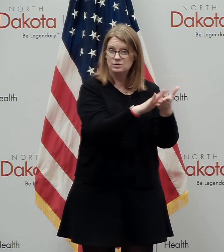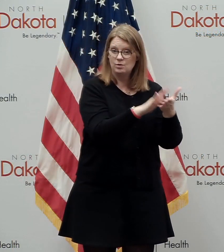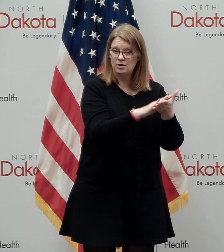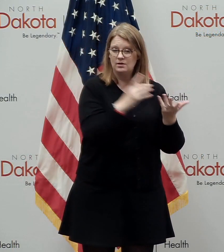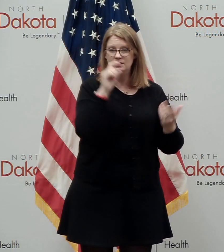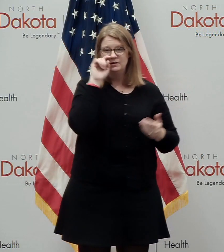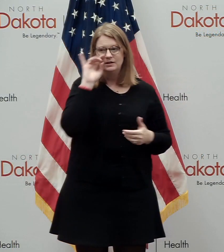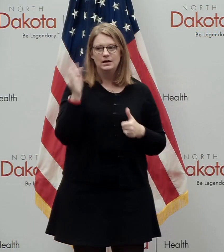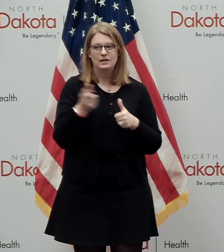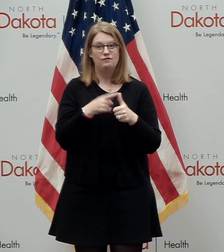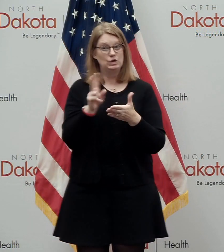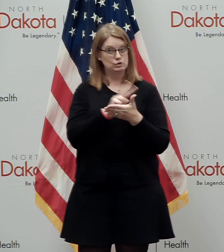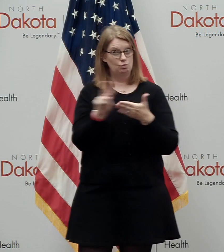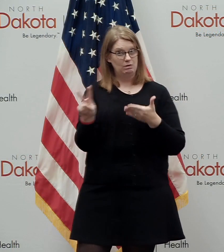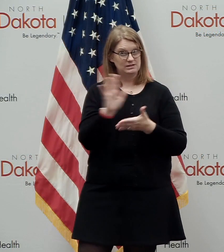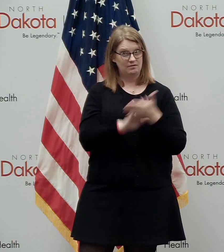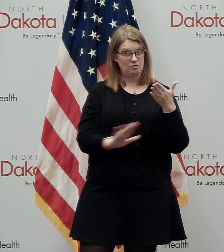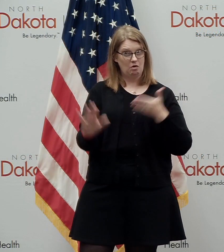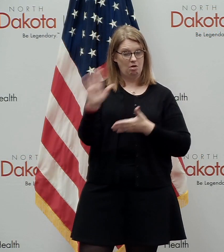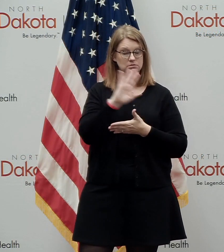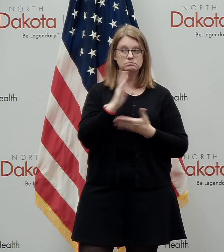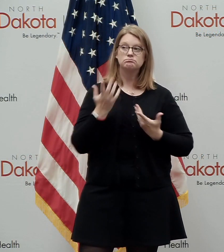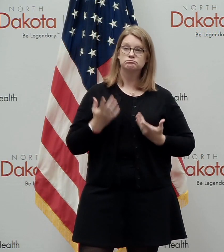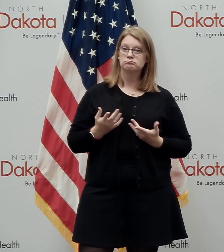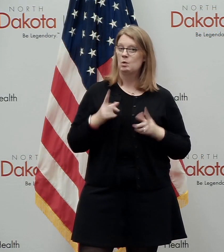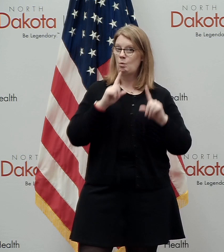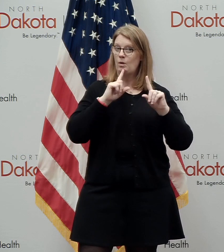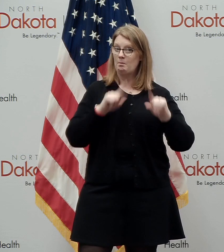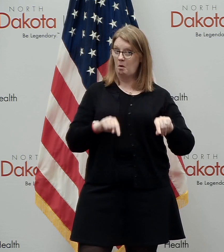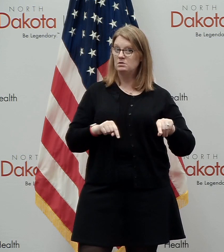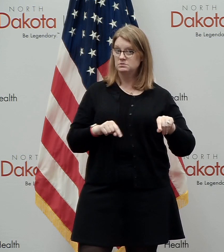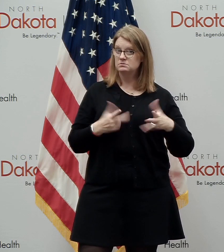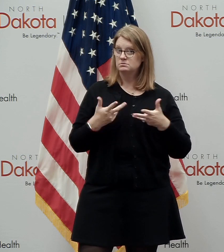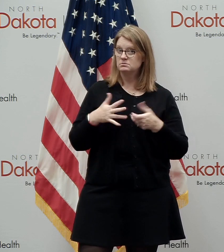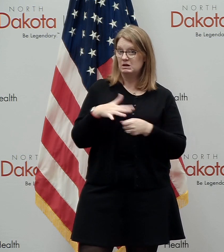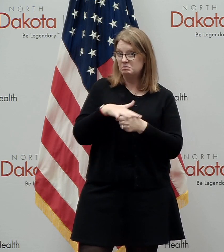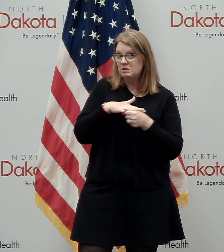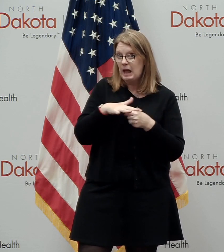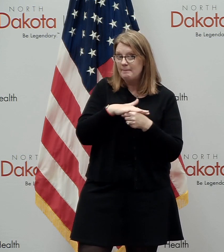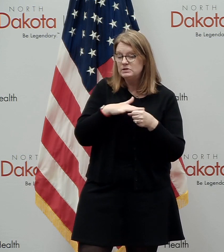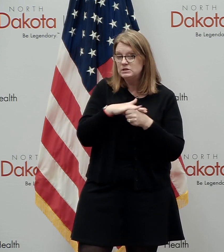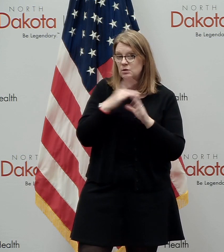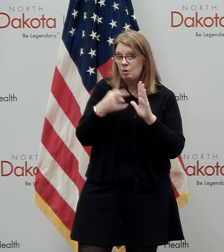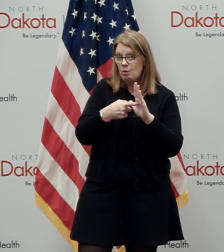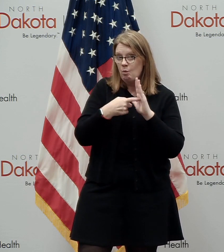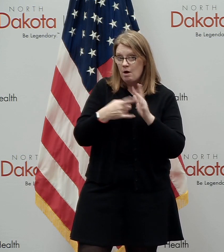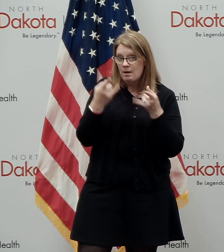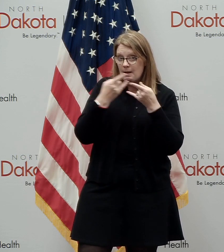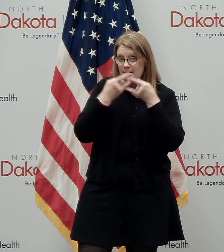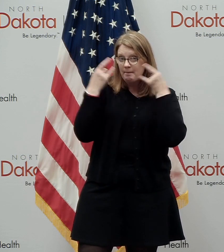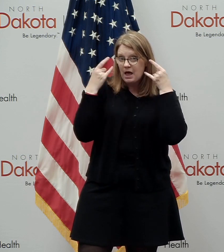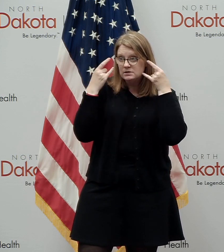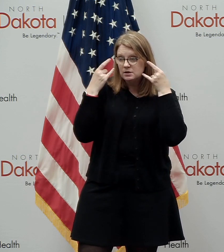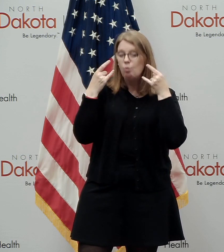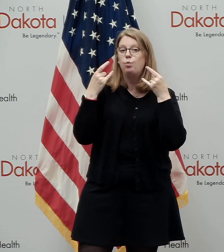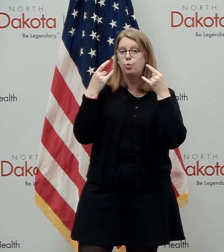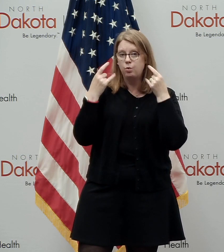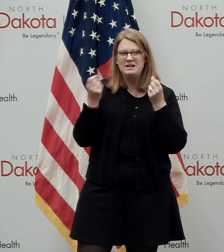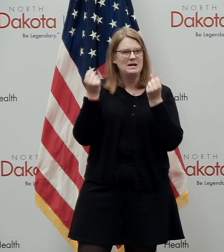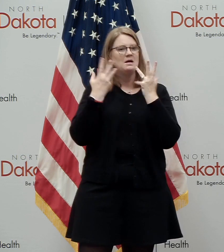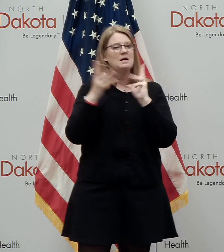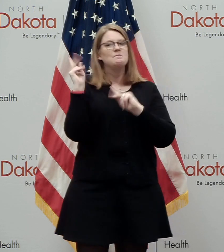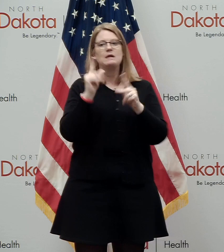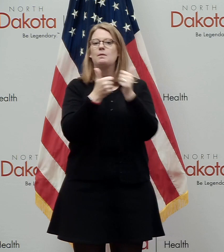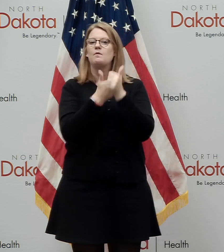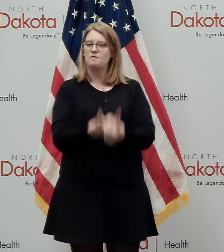in the first few weeks at college. The reports from college students on campuses that are requiring masks is there's high compliance on